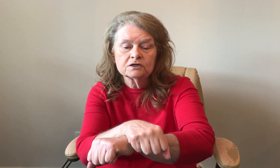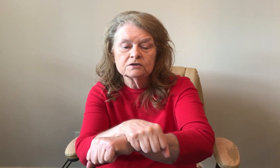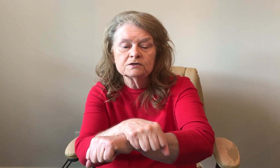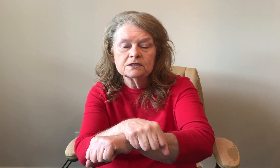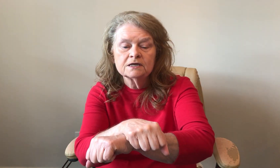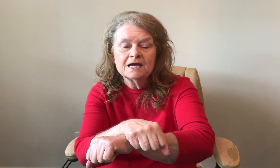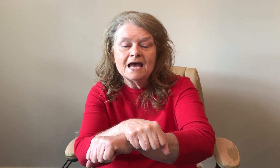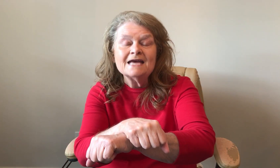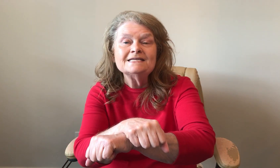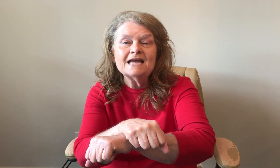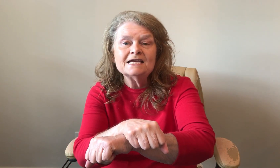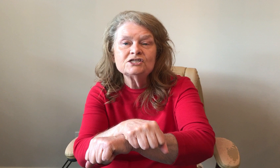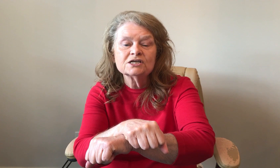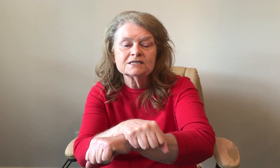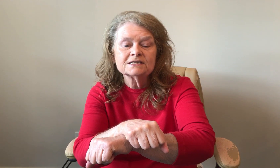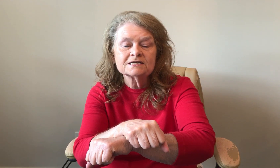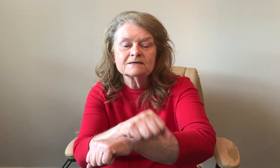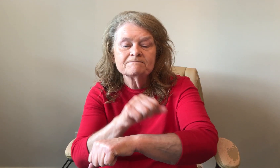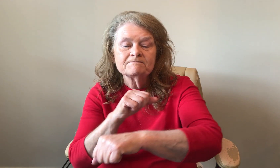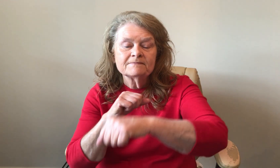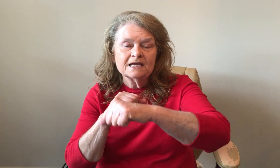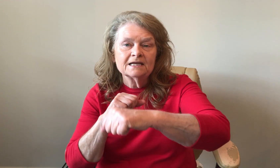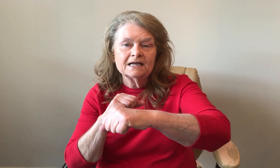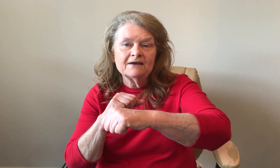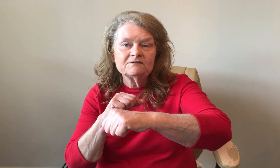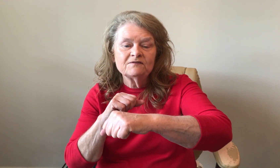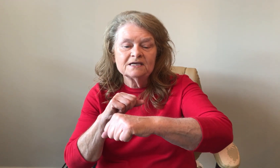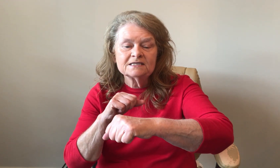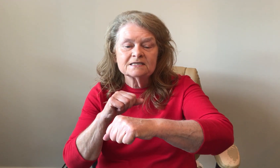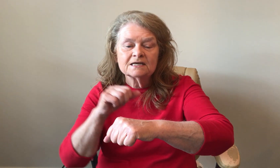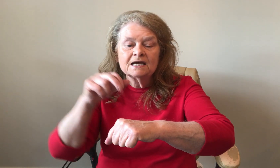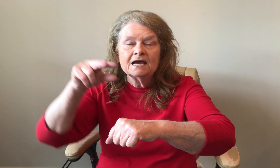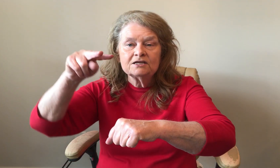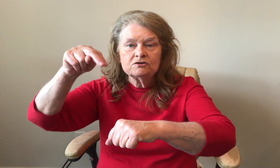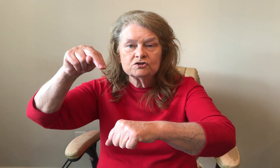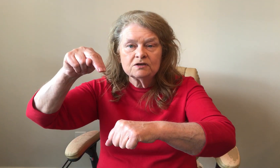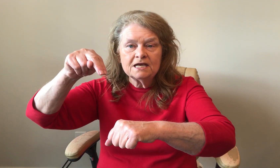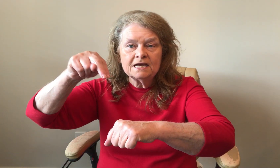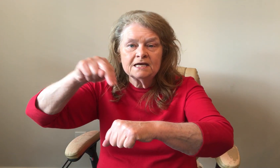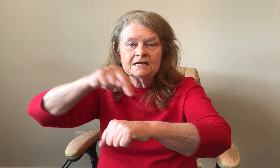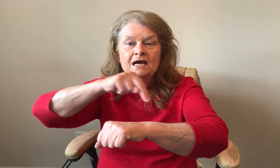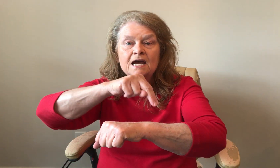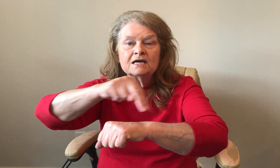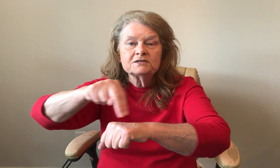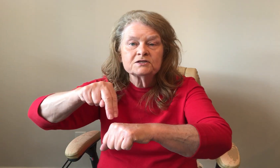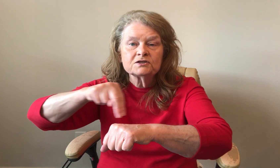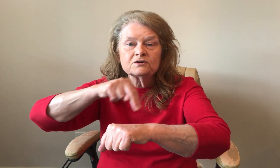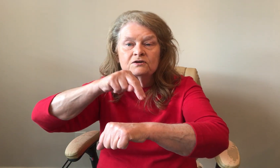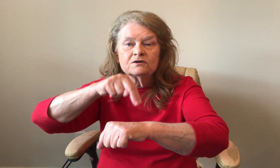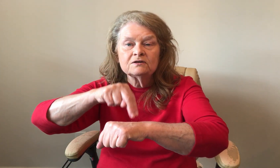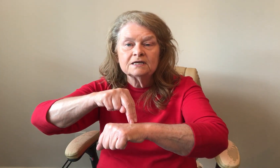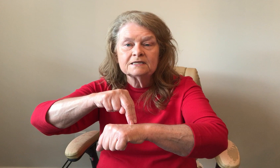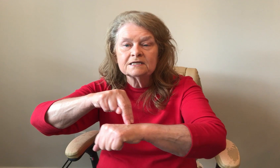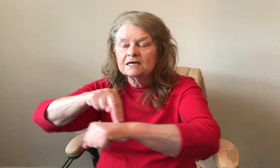conquered nations. Left fist, use your N, circle and touch.